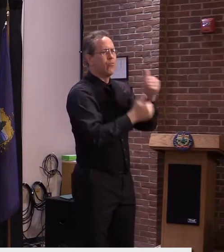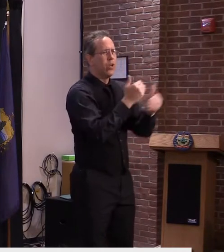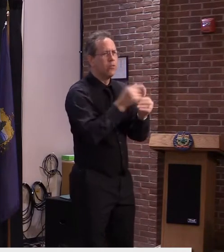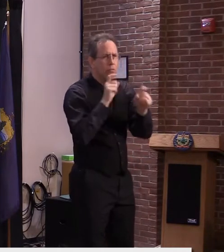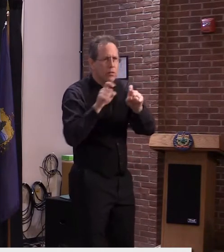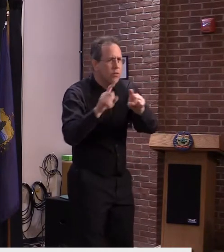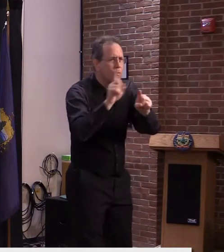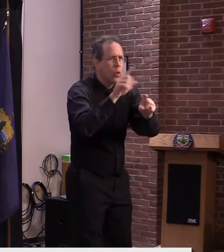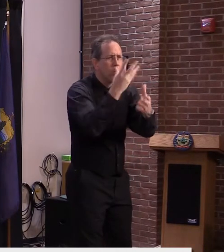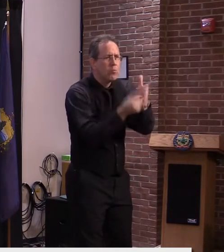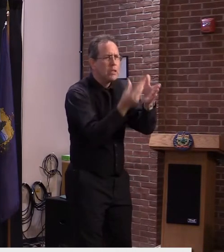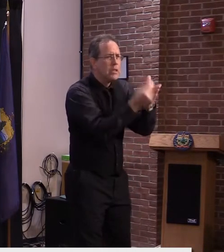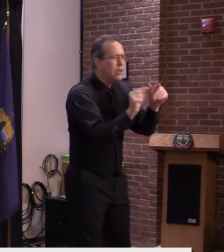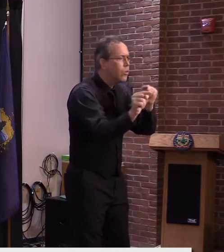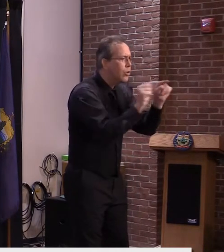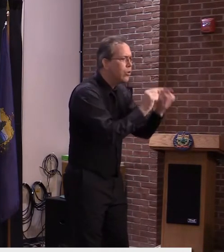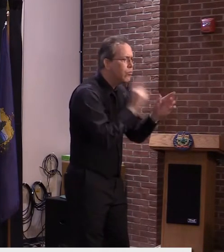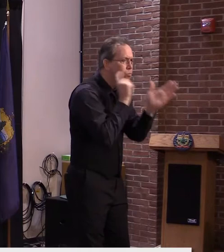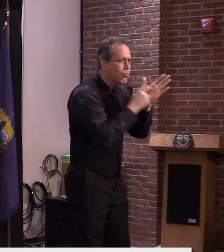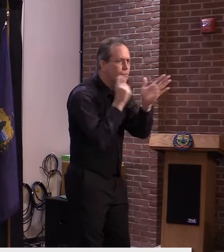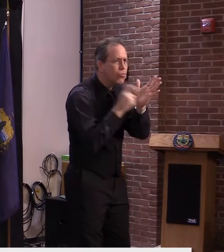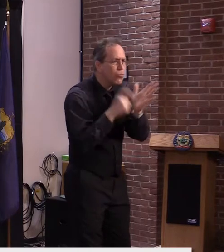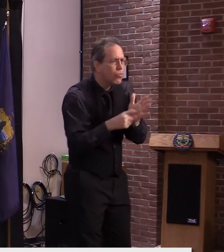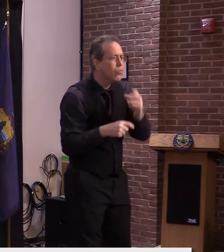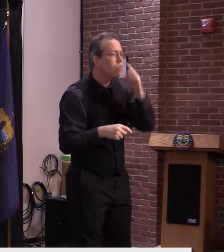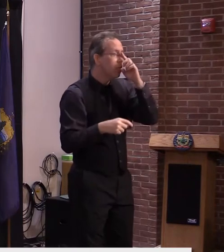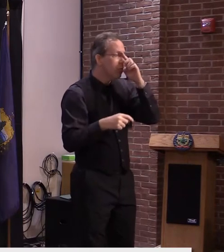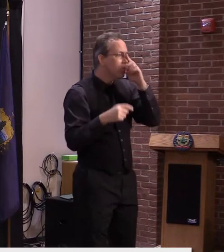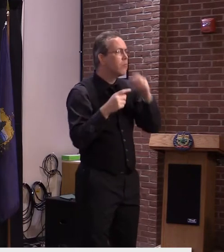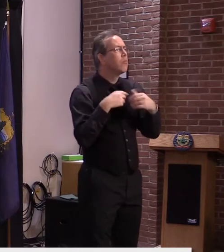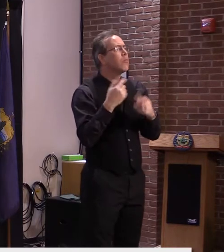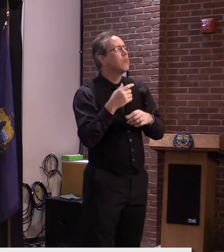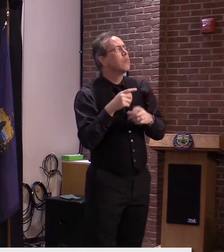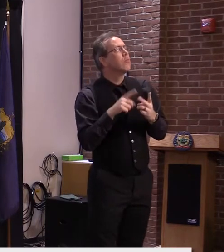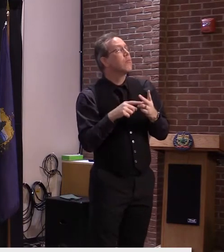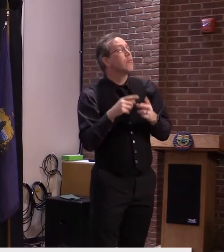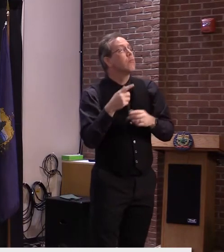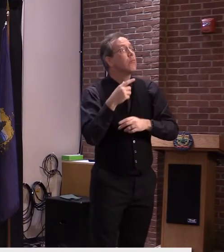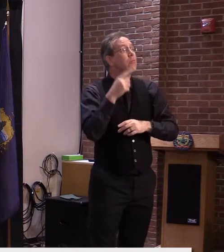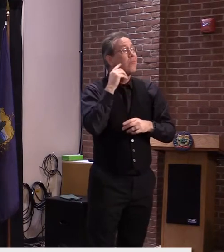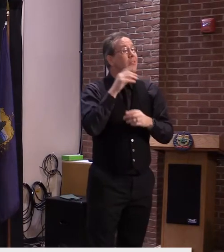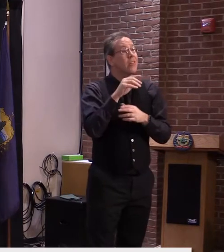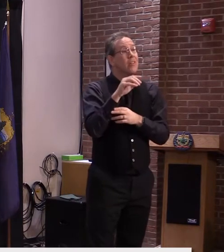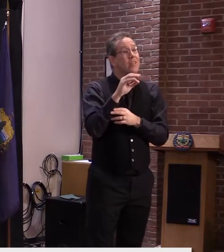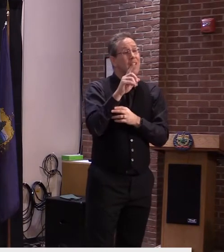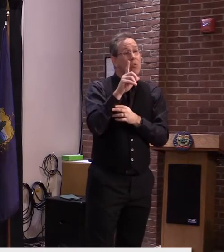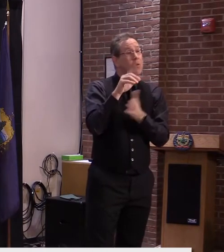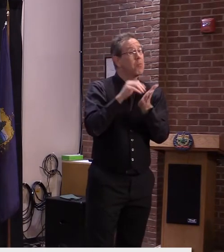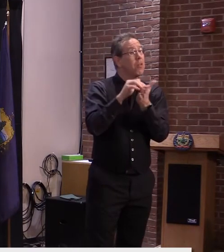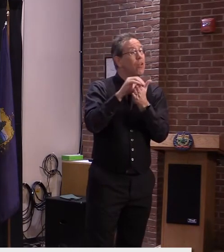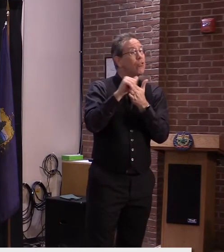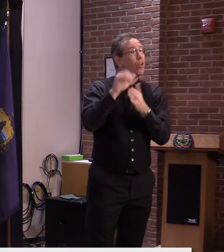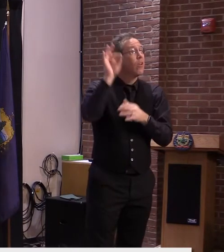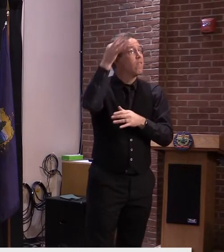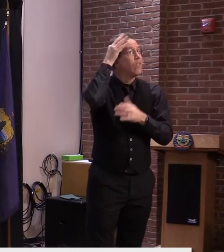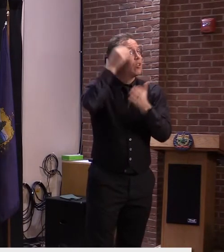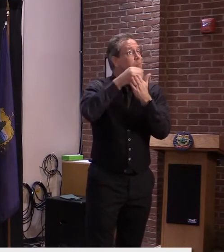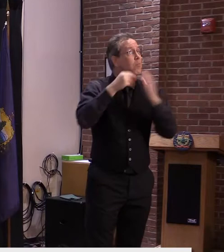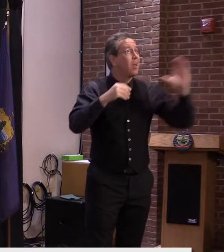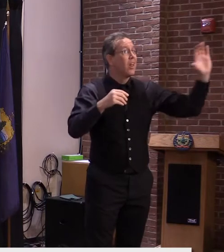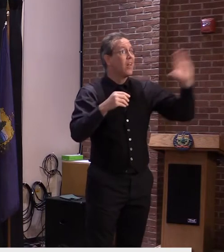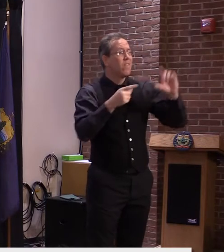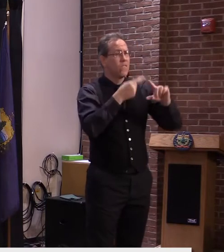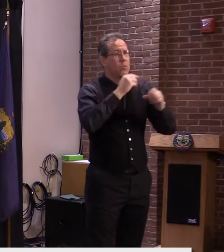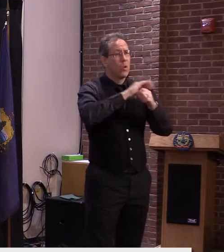Infrastructure Program. Governor Scott proposes to use $51 million in federal monies from the Coronavirus Capital Projects